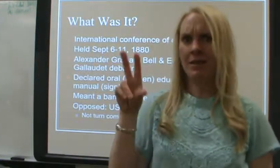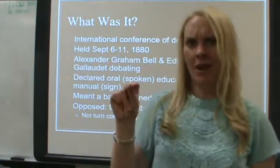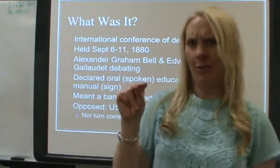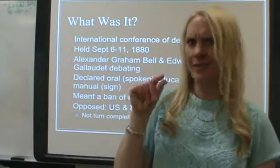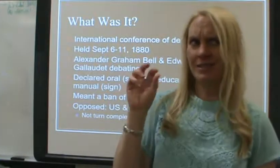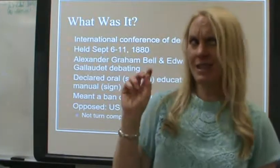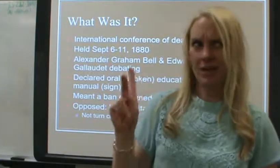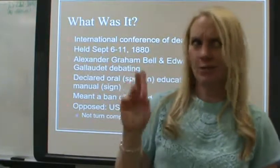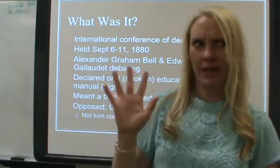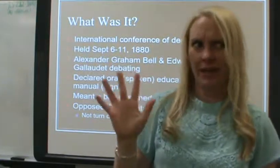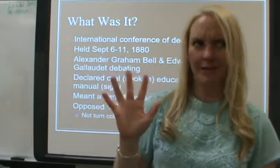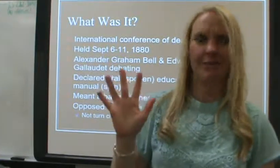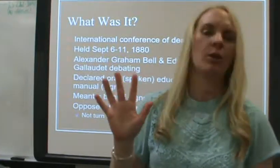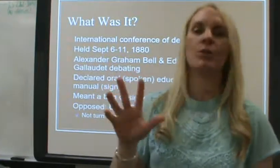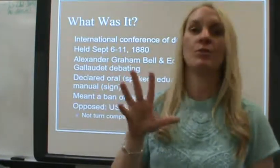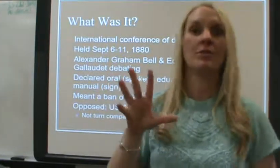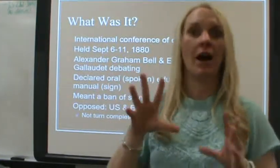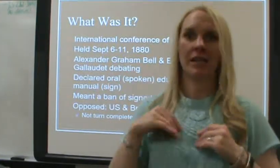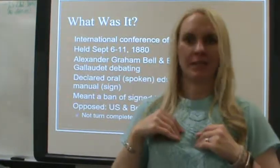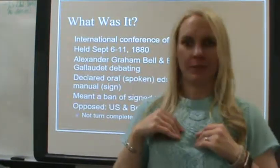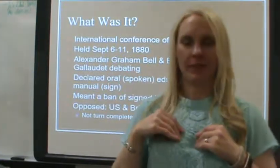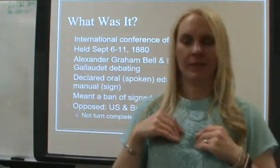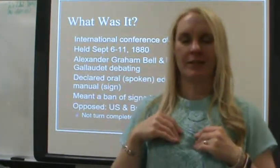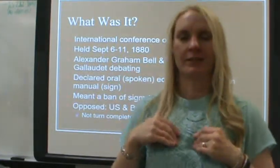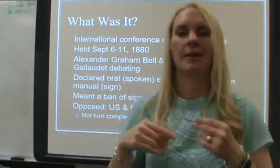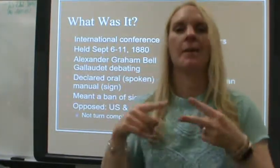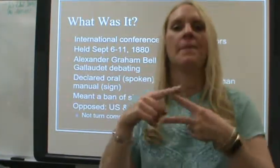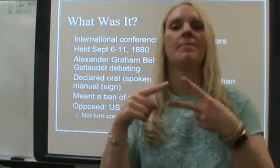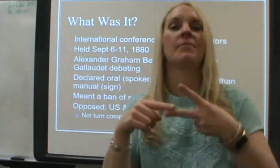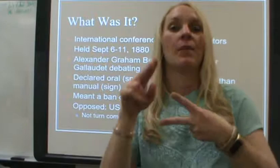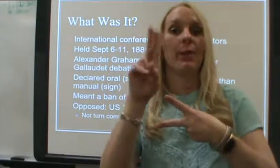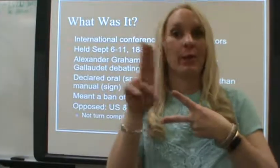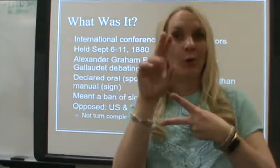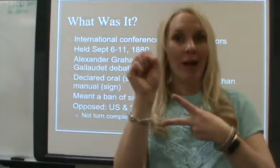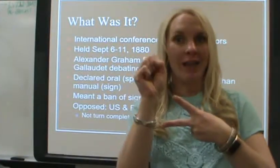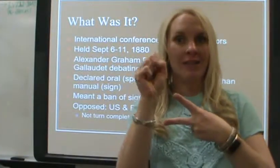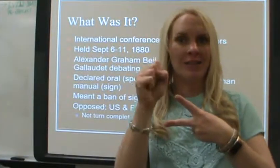no, this is not okay. We do not accept this. The US,